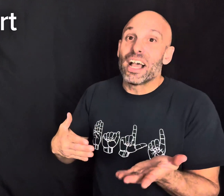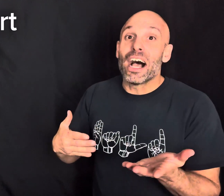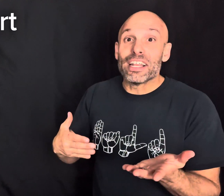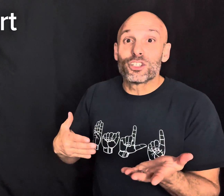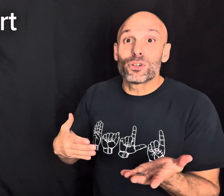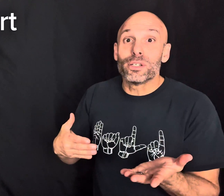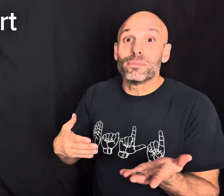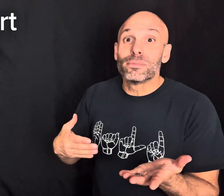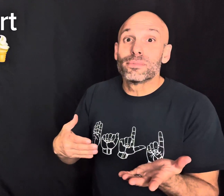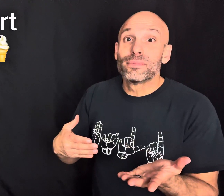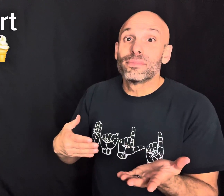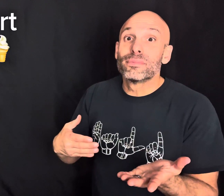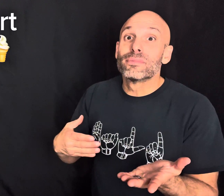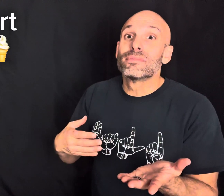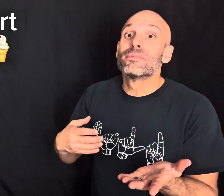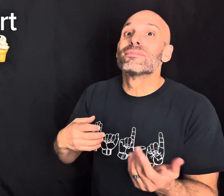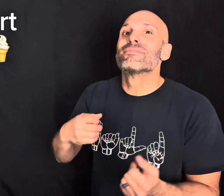ice cream,